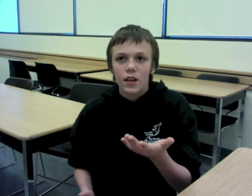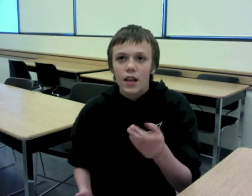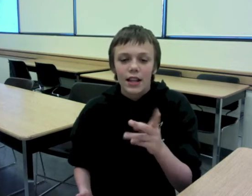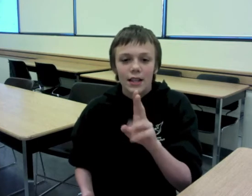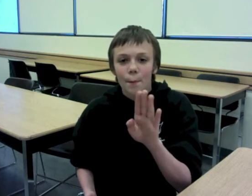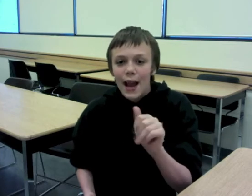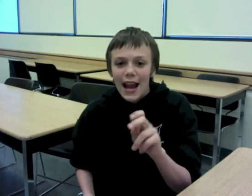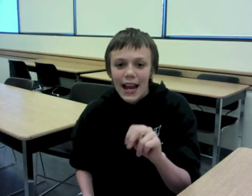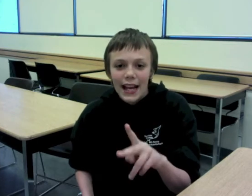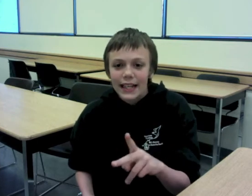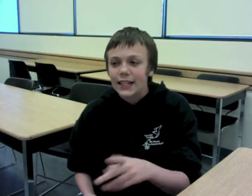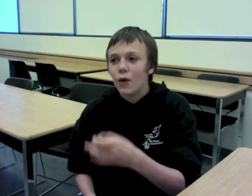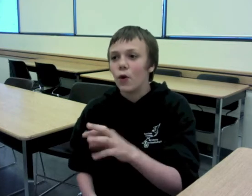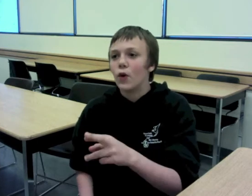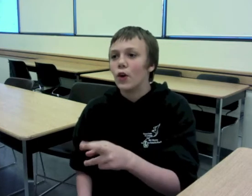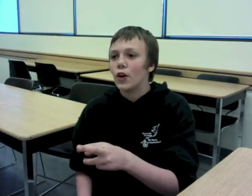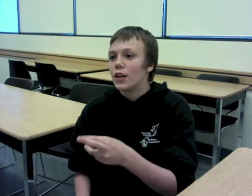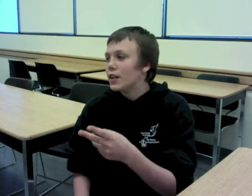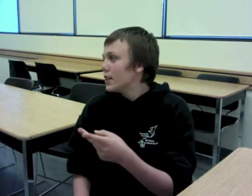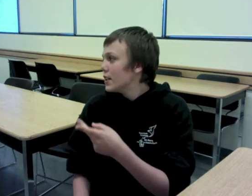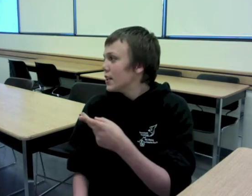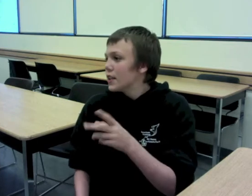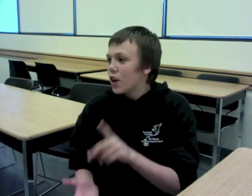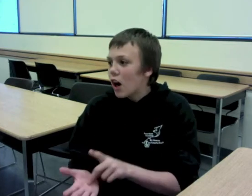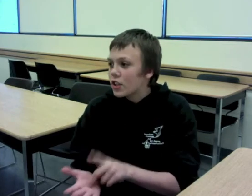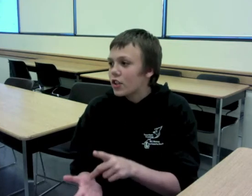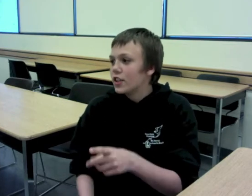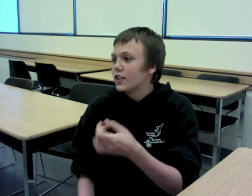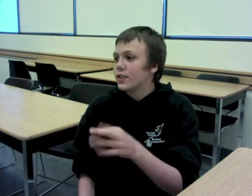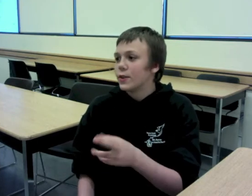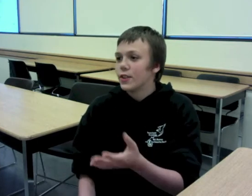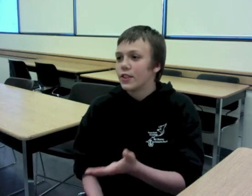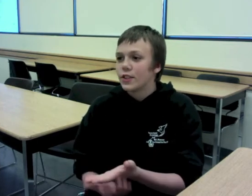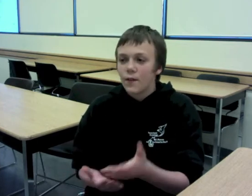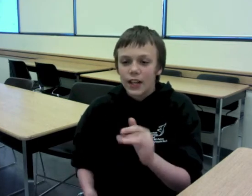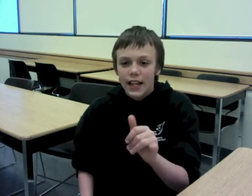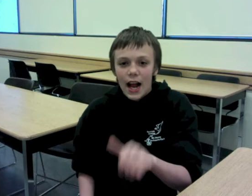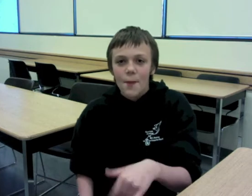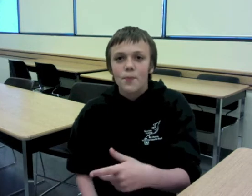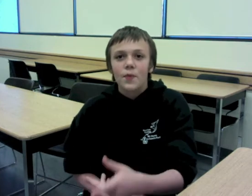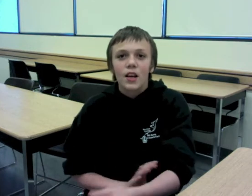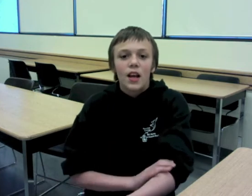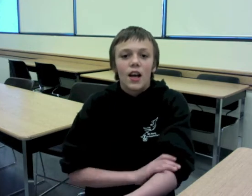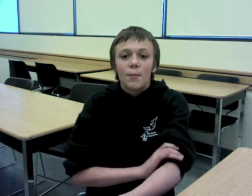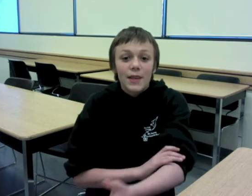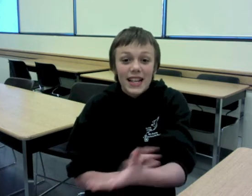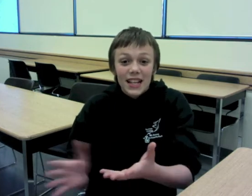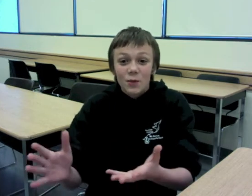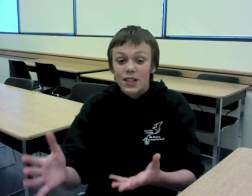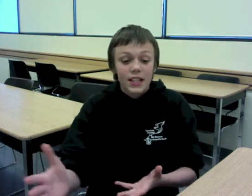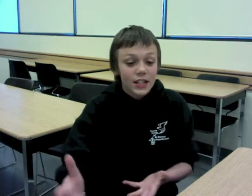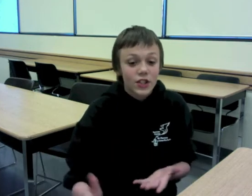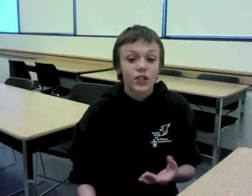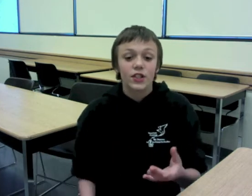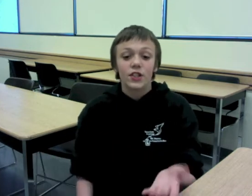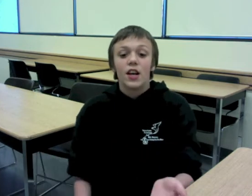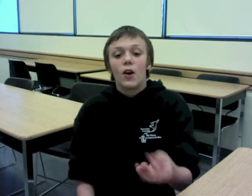like the bank or doctors or stuff like that, meeting with teachers